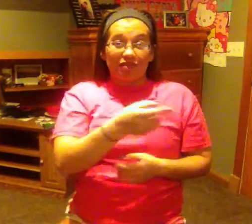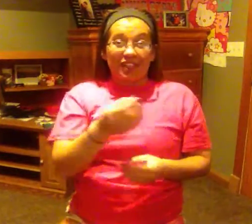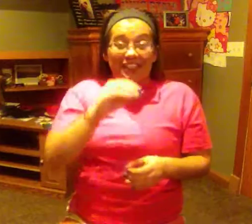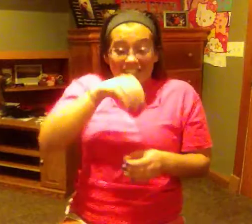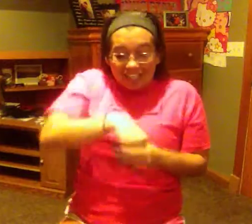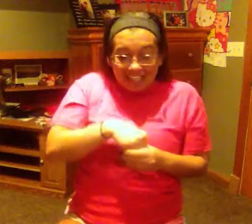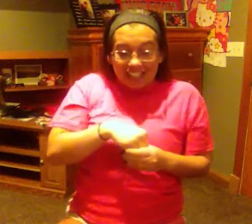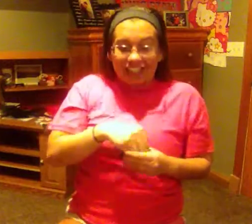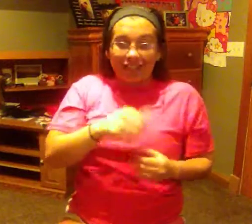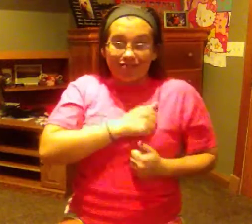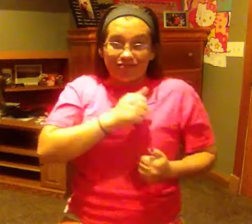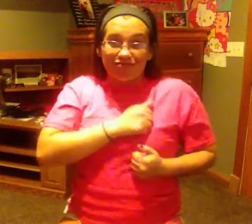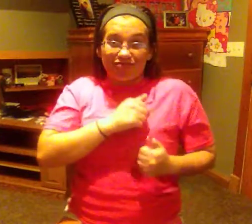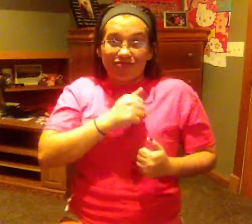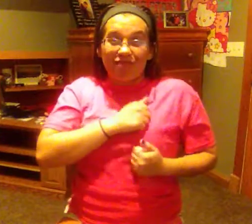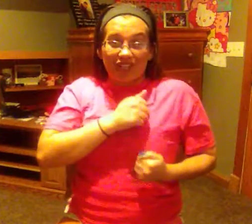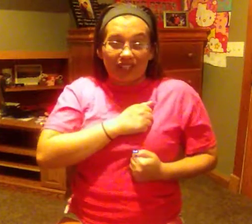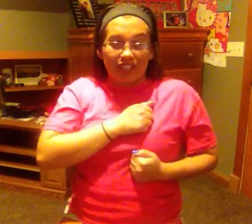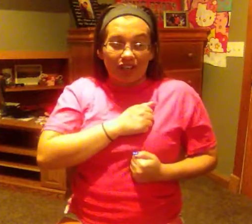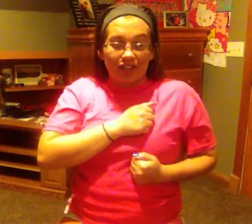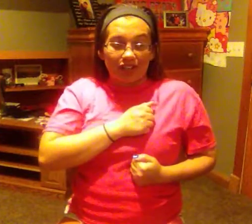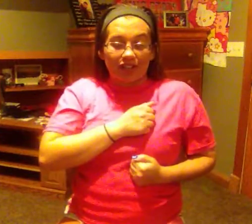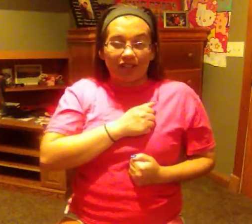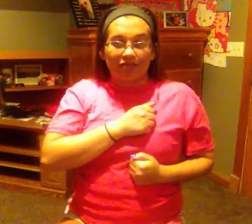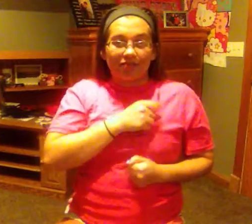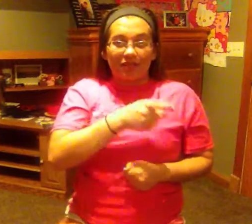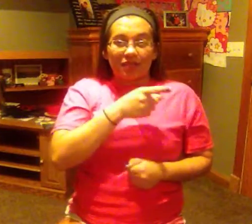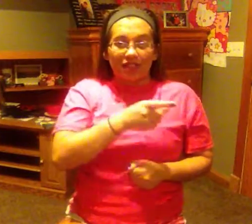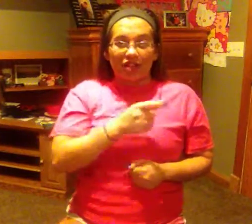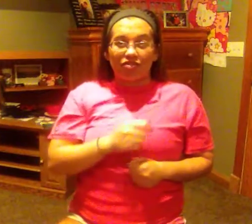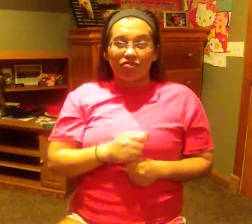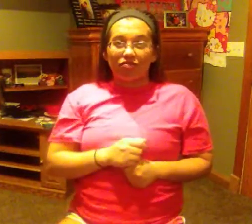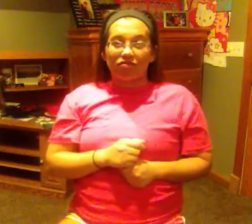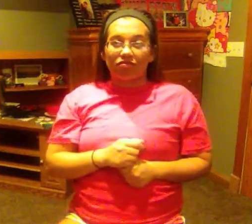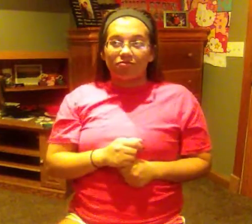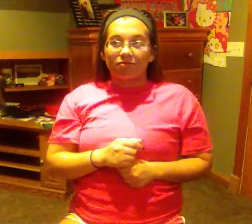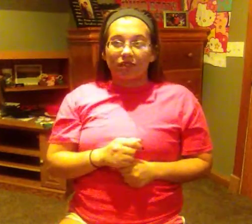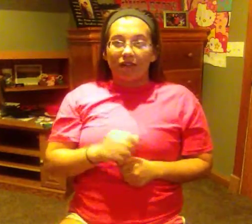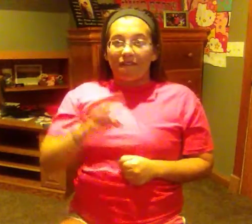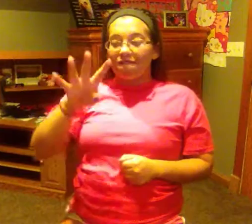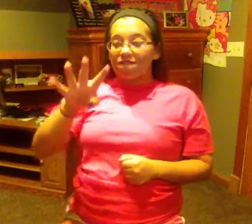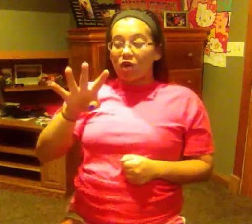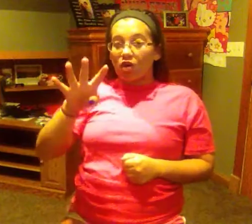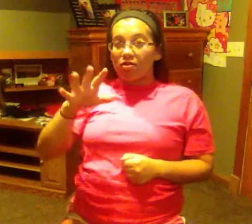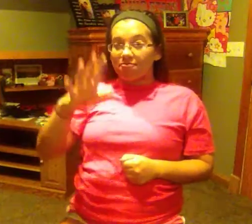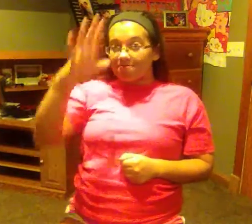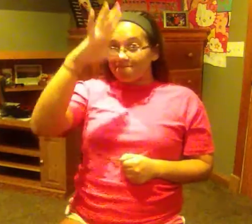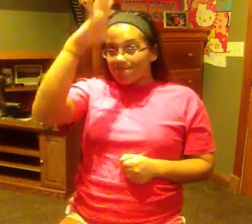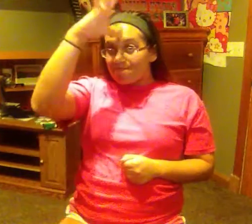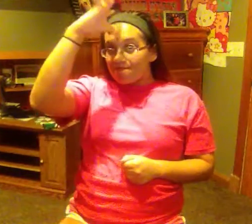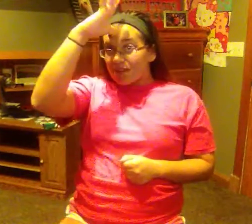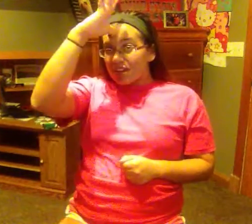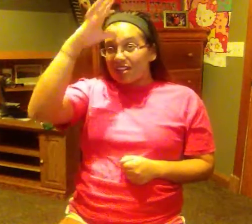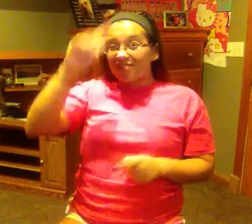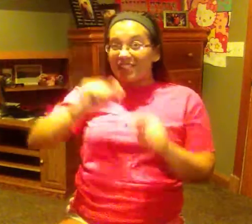get to do that. I'm a team leader of a 4-man fire team. And as the heart of the National Guard, you and your fellow infantry soldiers will work as a